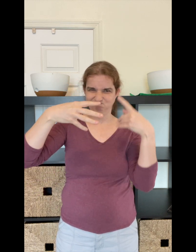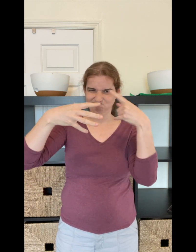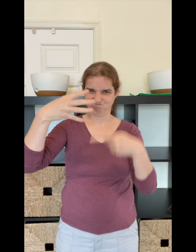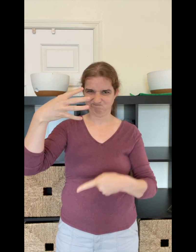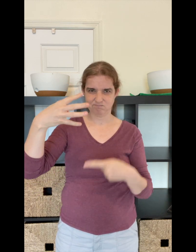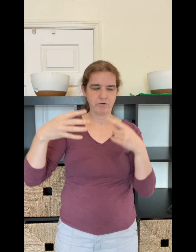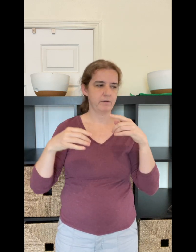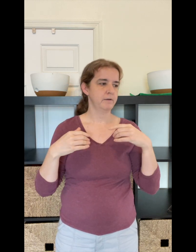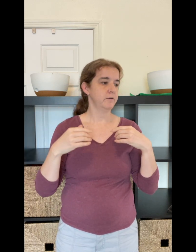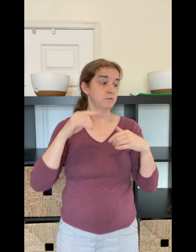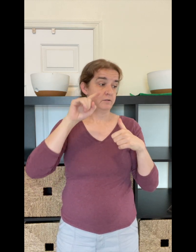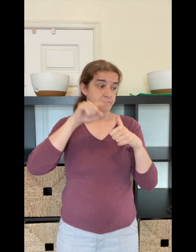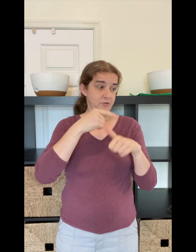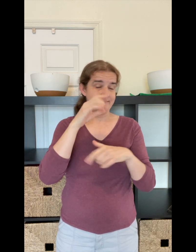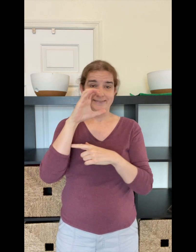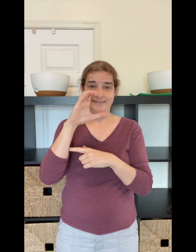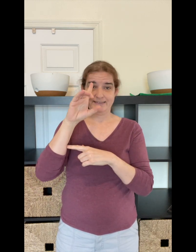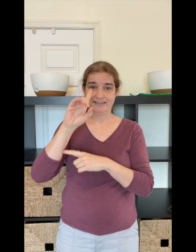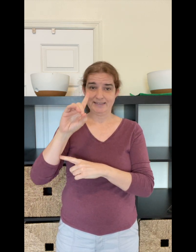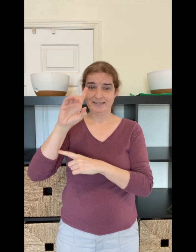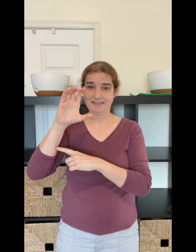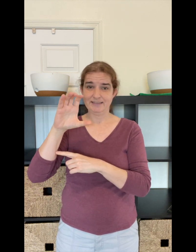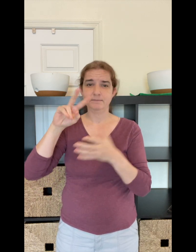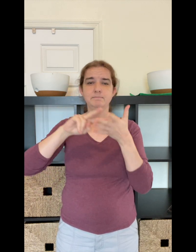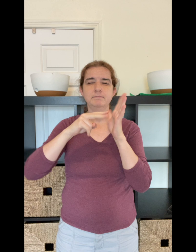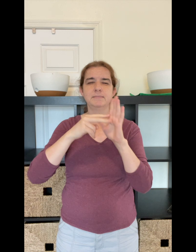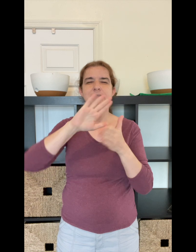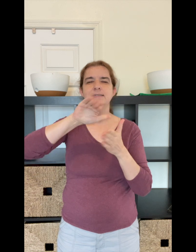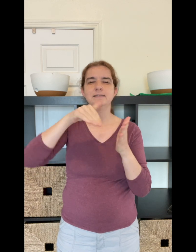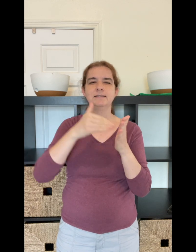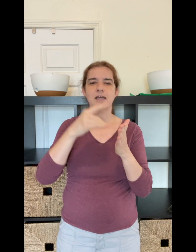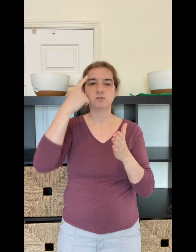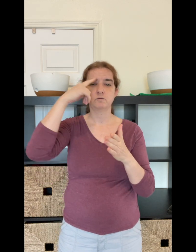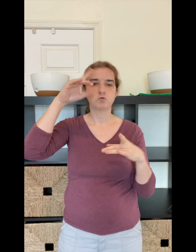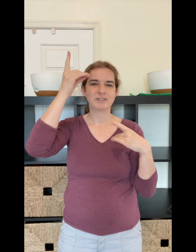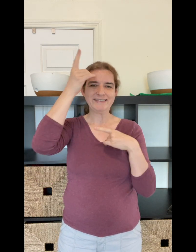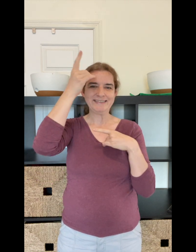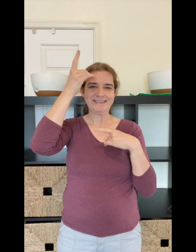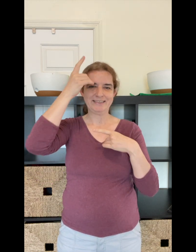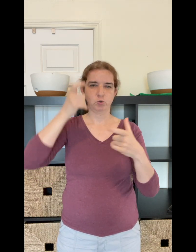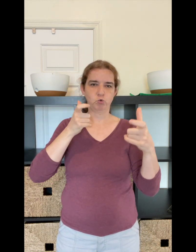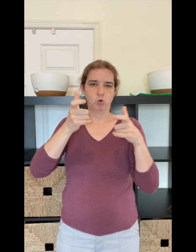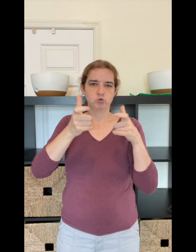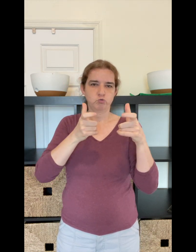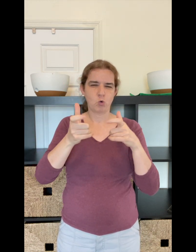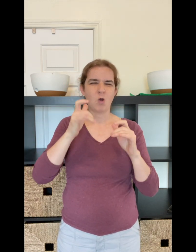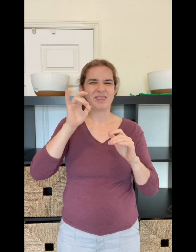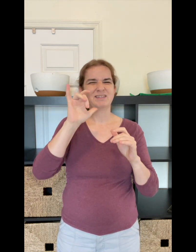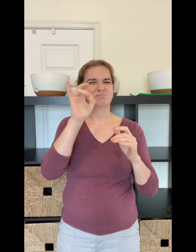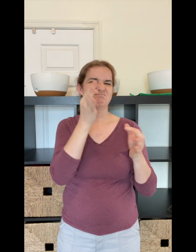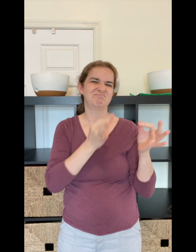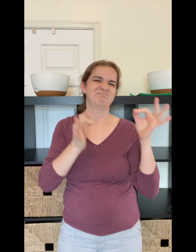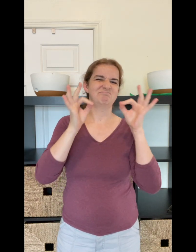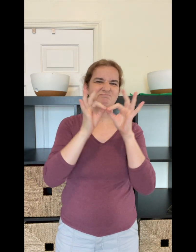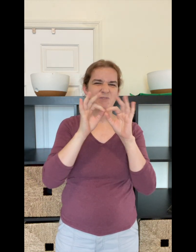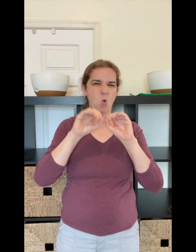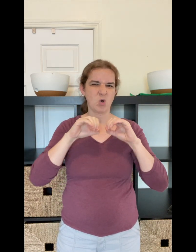have 4 on the list. The first one is CDC. What does that mean? That's the Centers for Disease Control. It's an